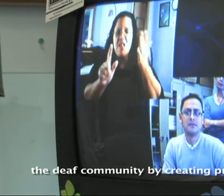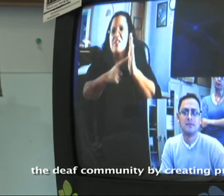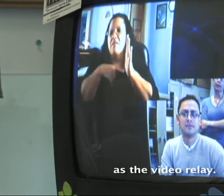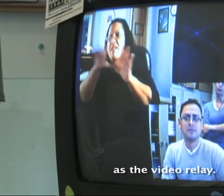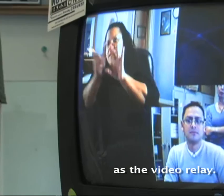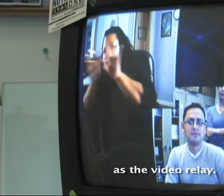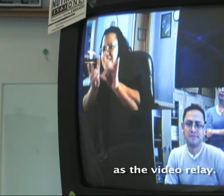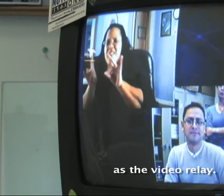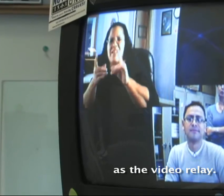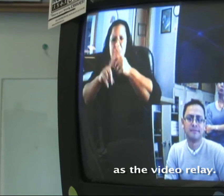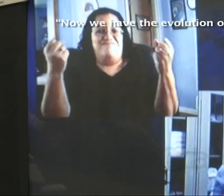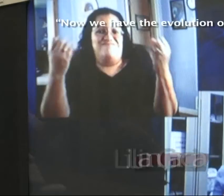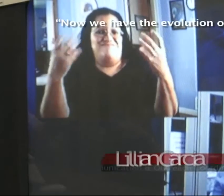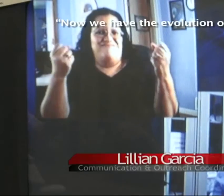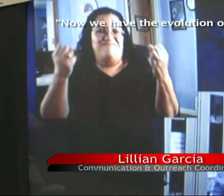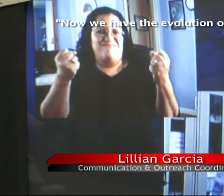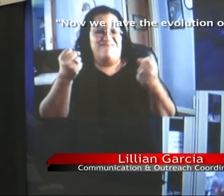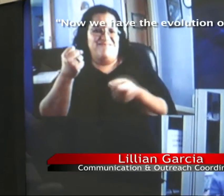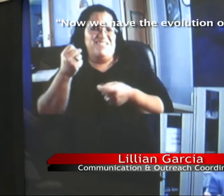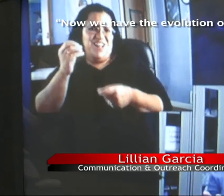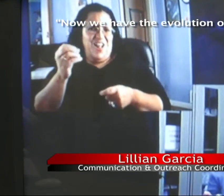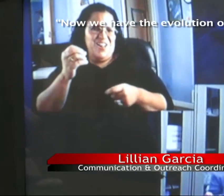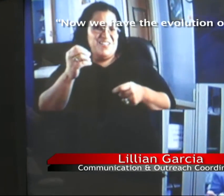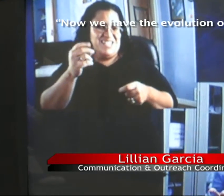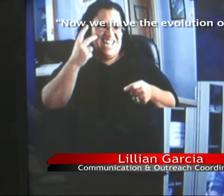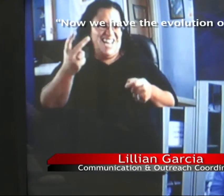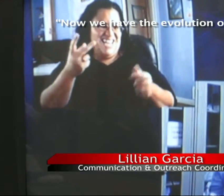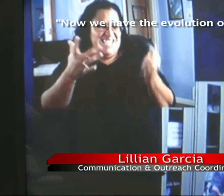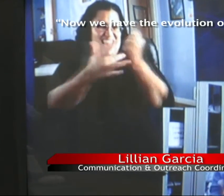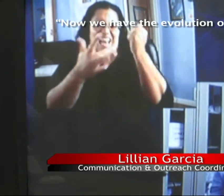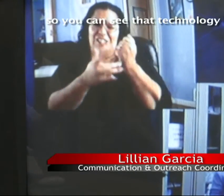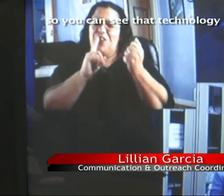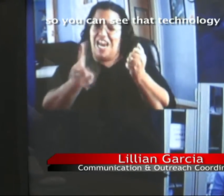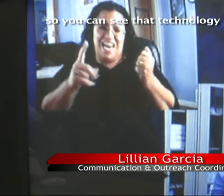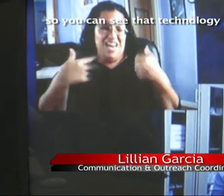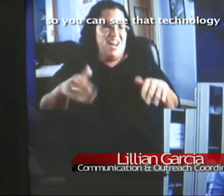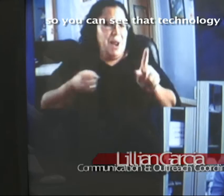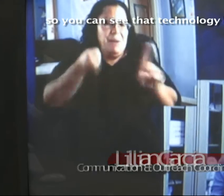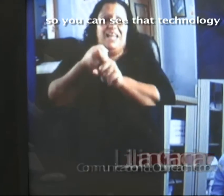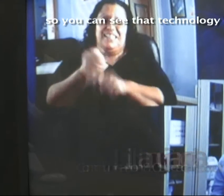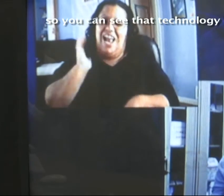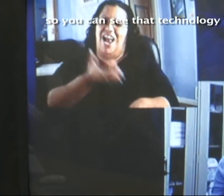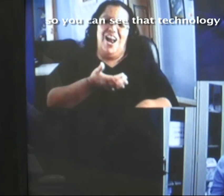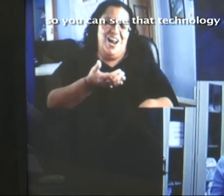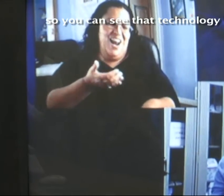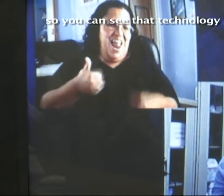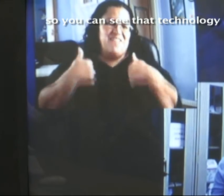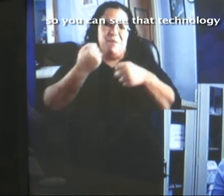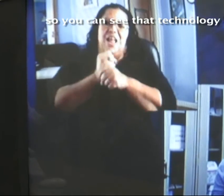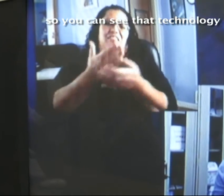creating products such as the video relay. Now we have the evolution of video. So you can see